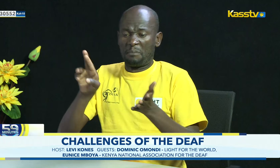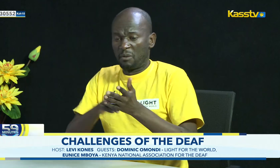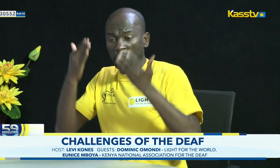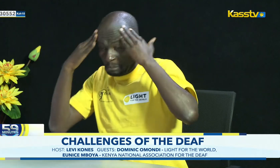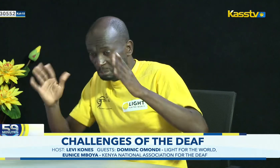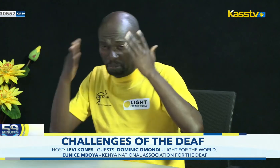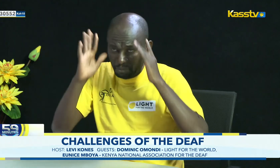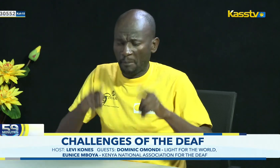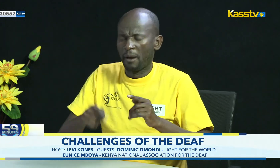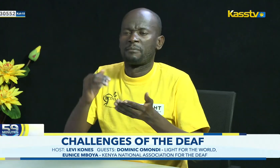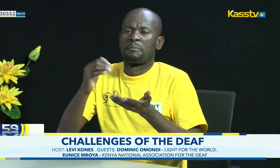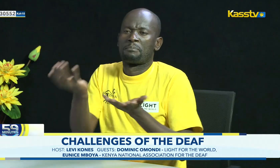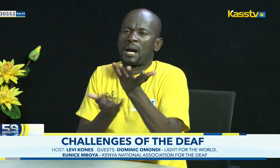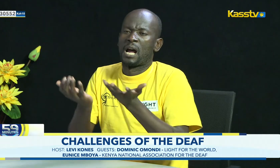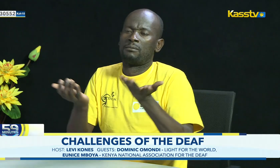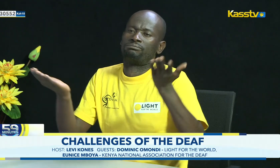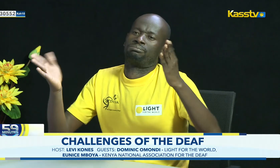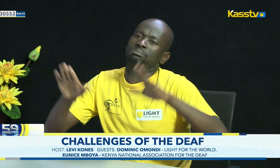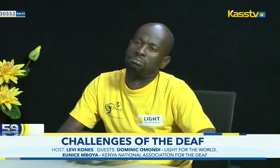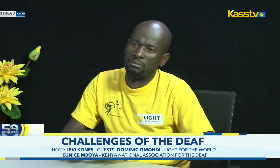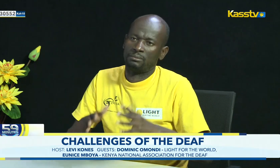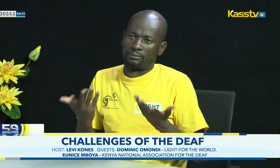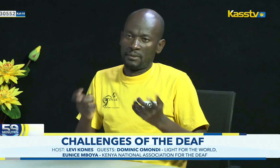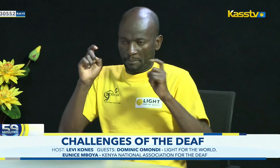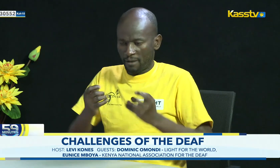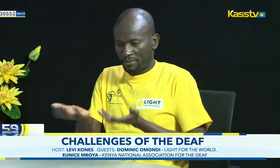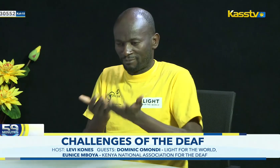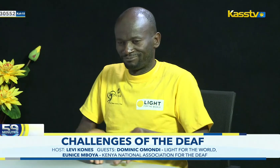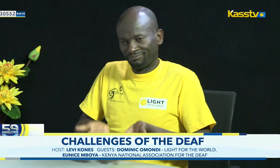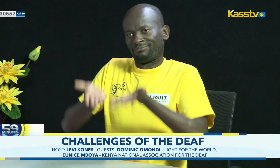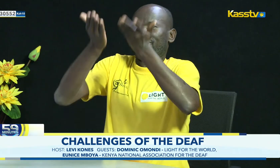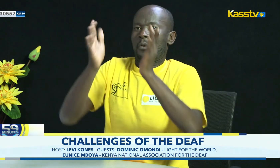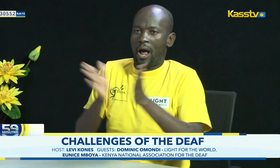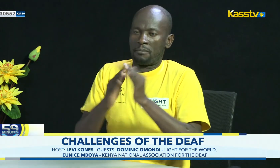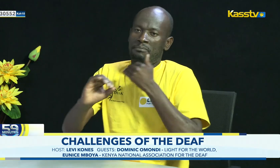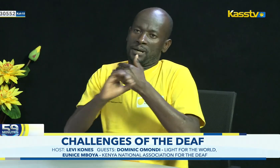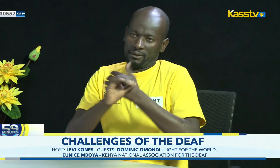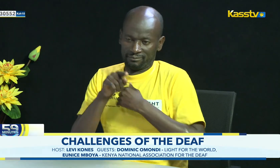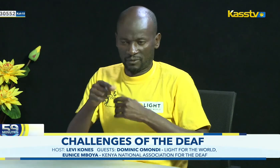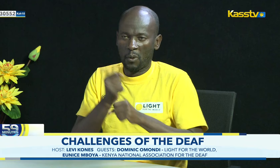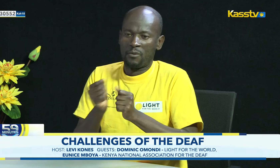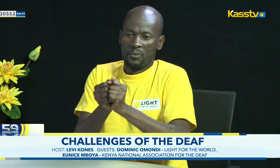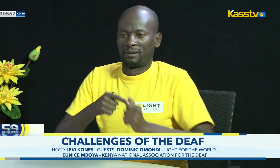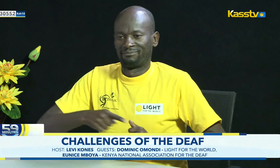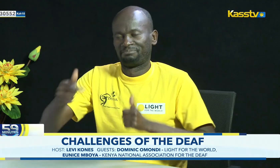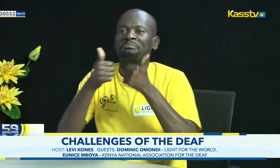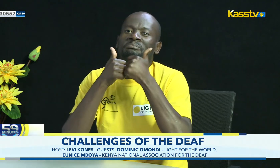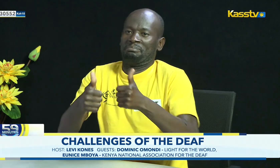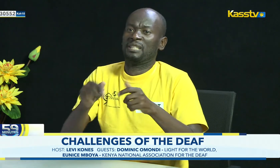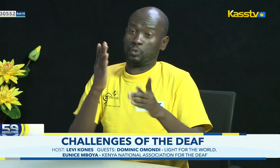business until the point that you are able to continue yourself. Because some of the time we start business without the knowledge. You start,